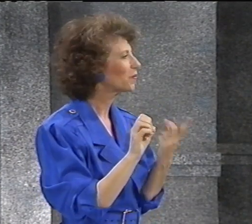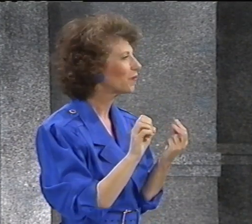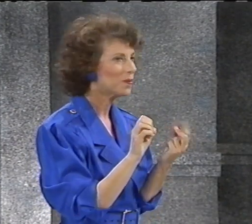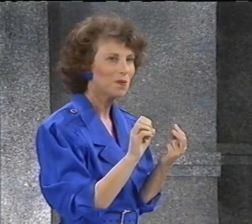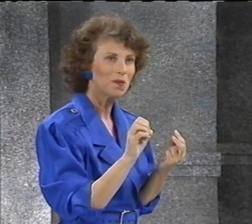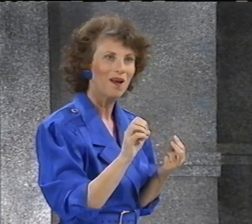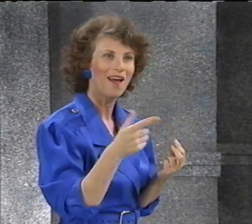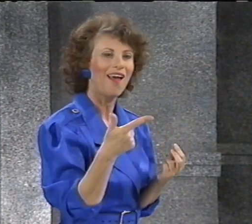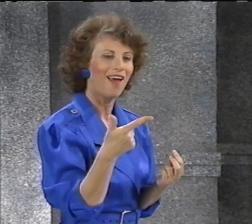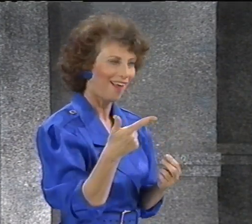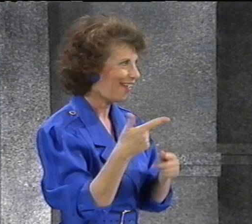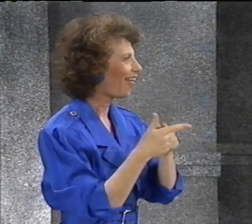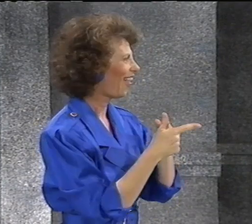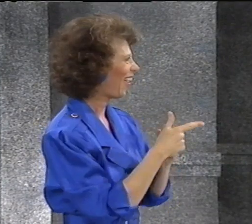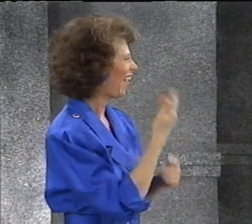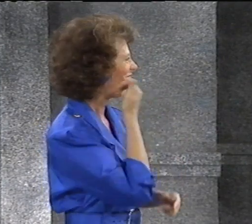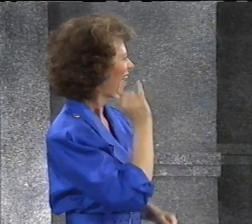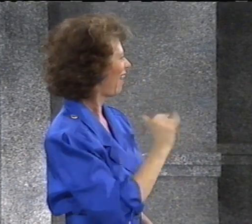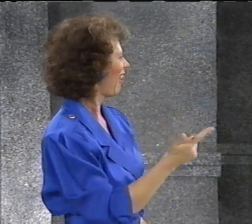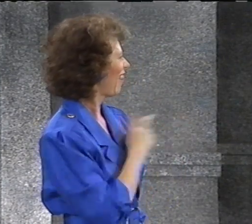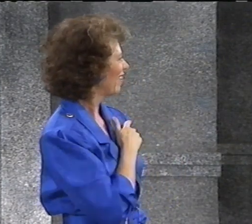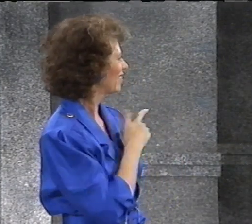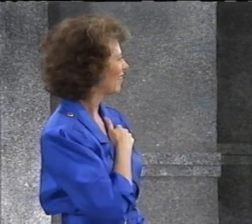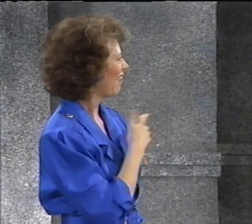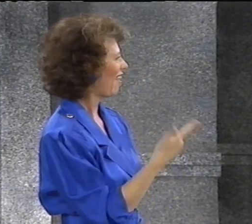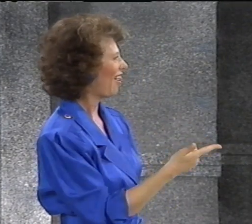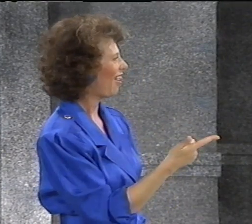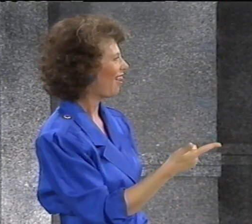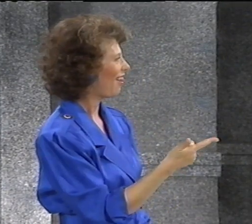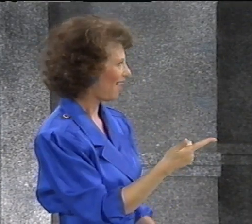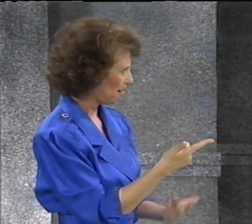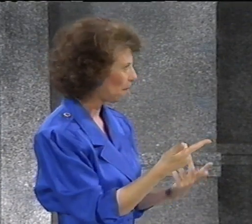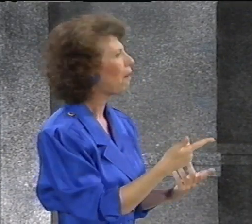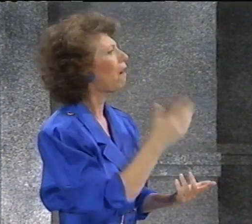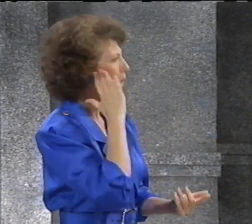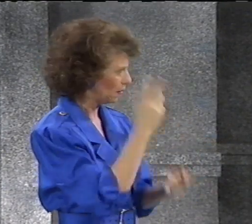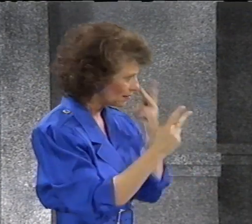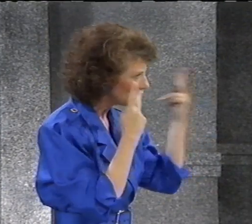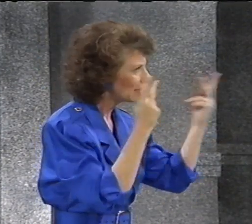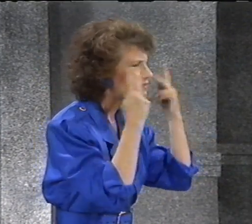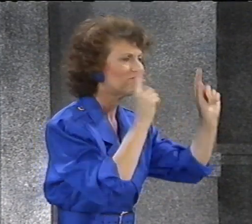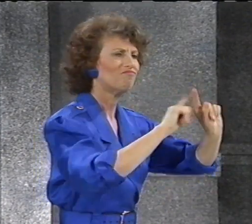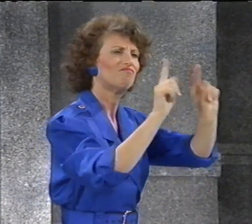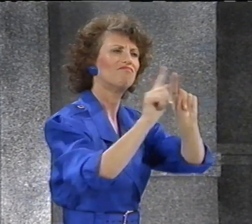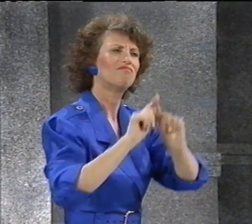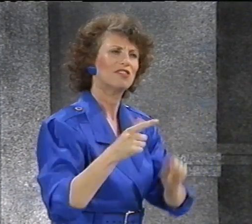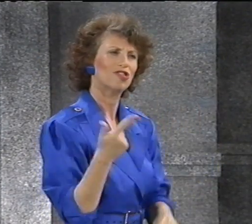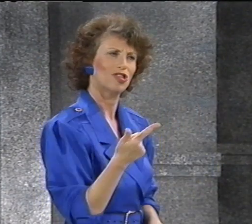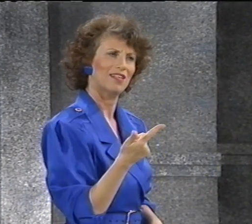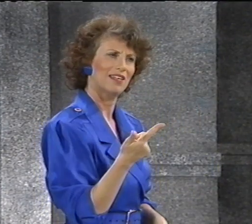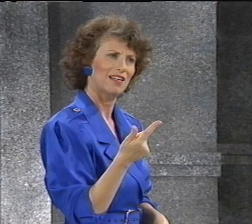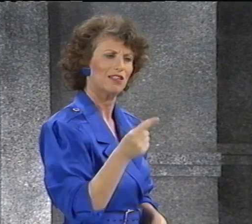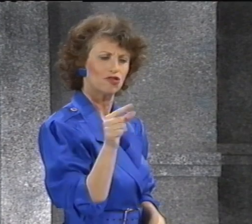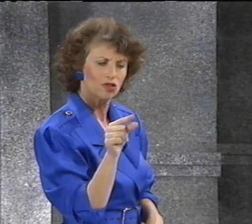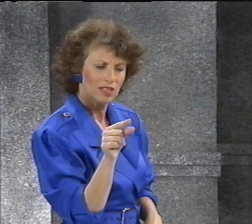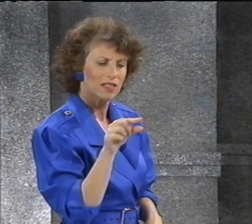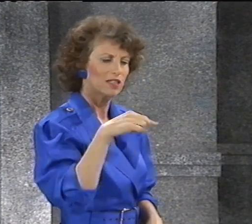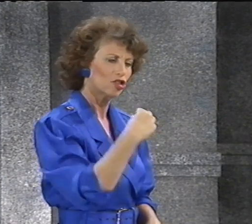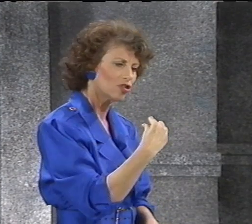What did I do with my last name? Right, it looks like a lazy L. It's a G turned over on its side. You